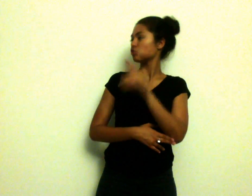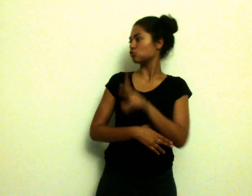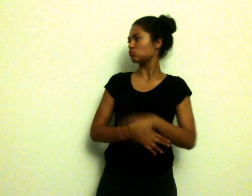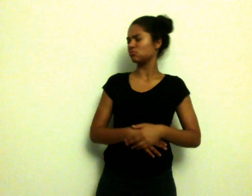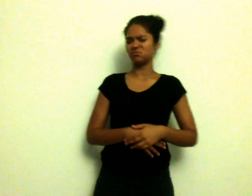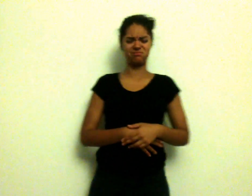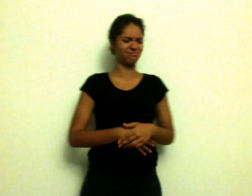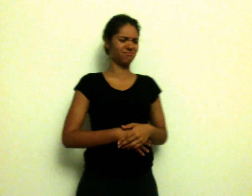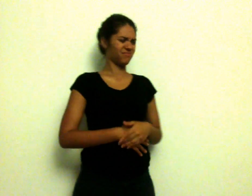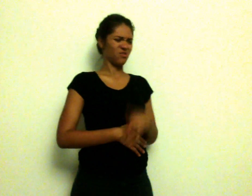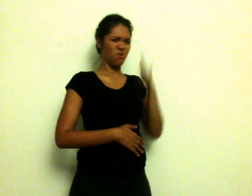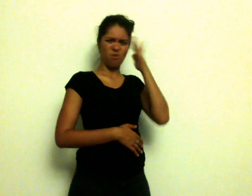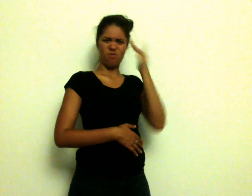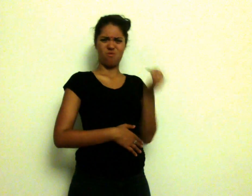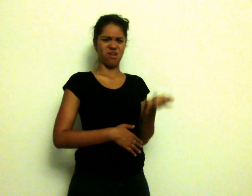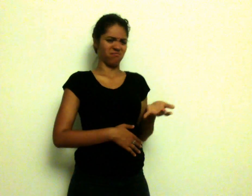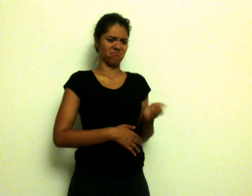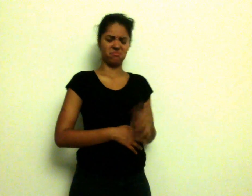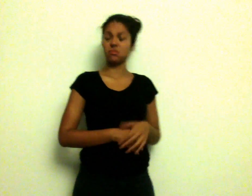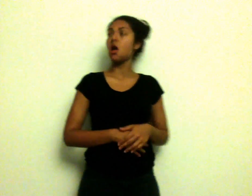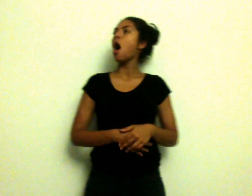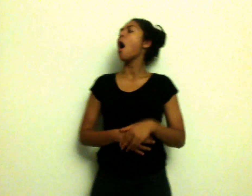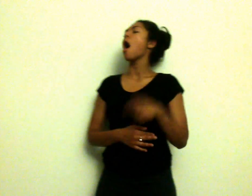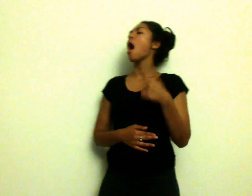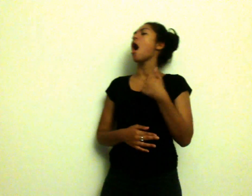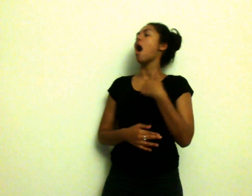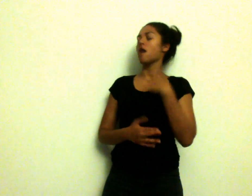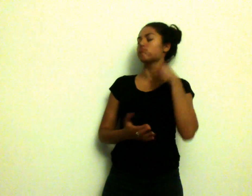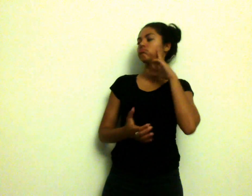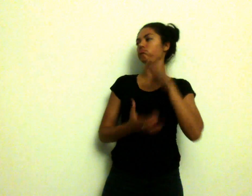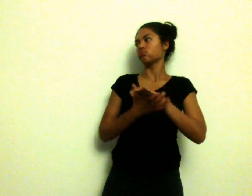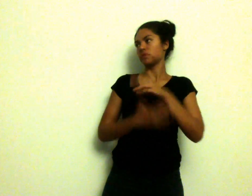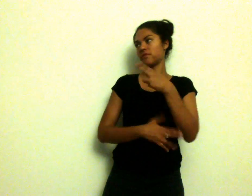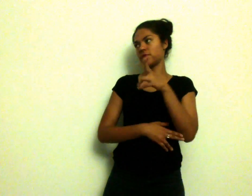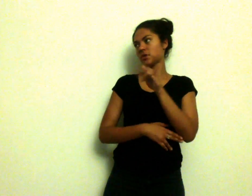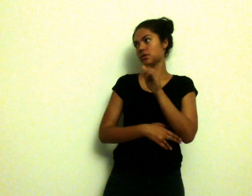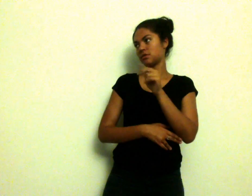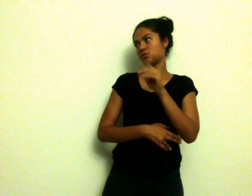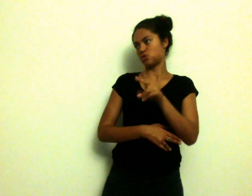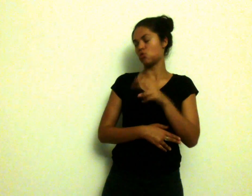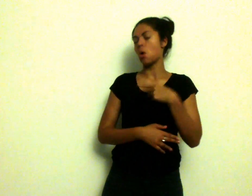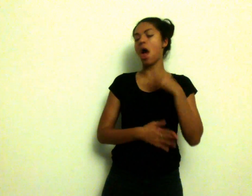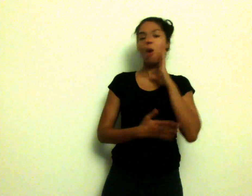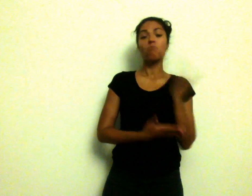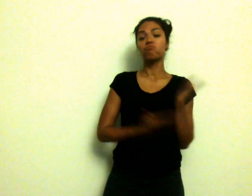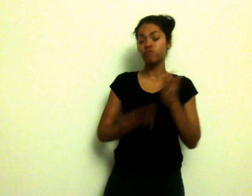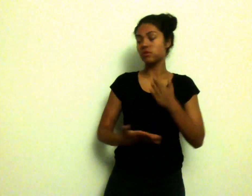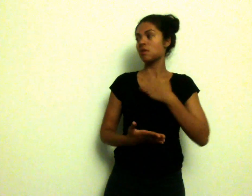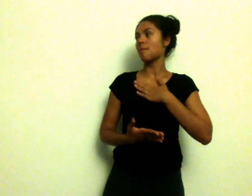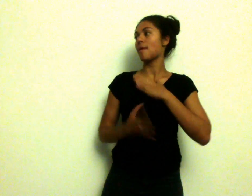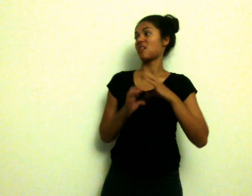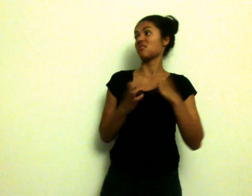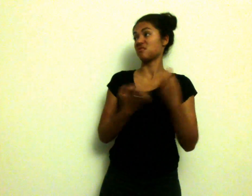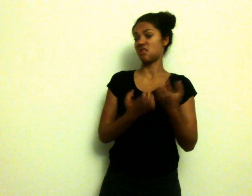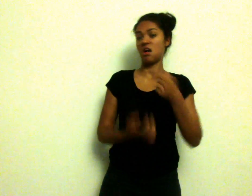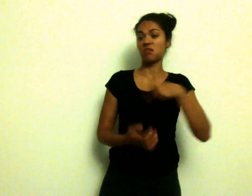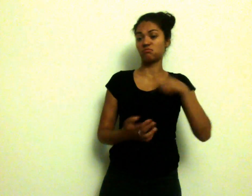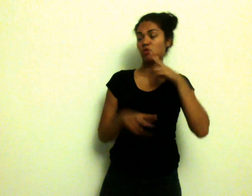will bring my class. He said, I have become one of that persuasion, and I will bring my whole class, and after you finish that subject, they will just rip